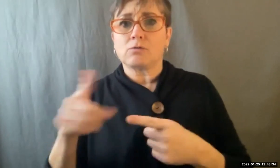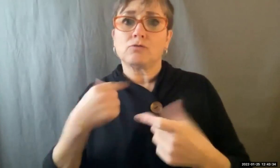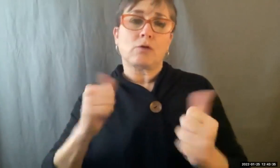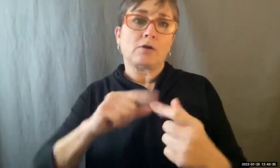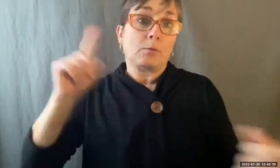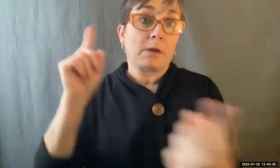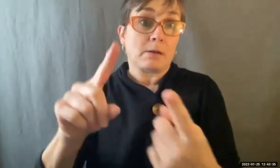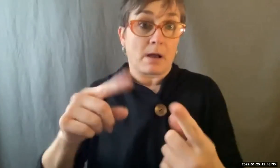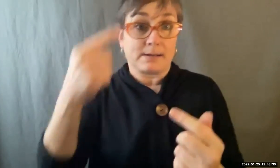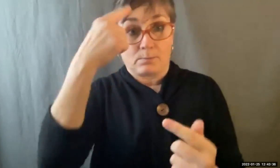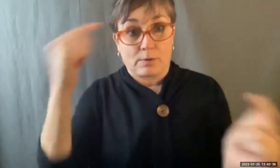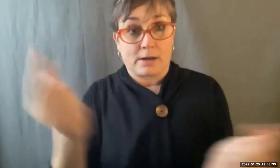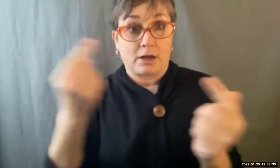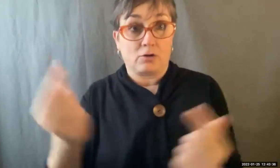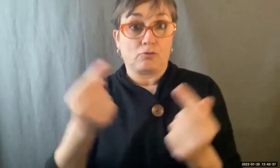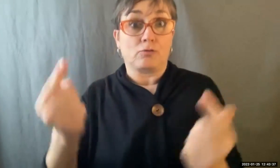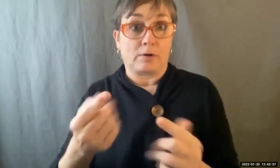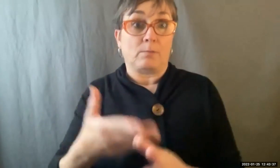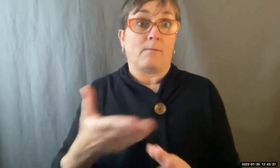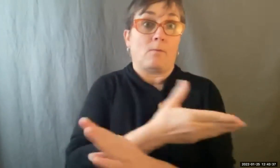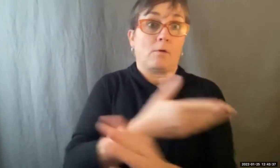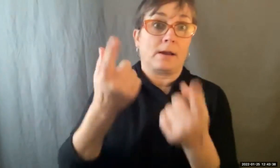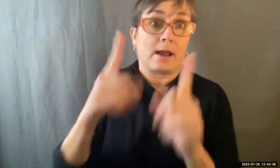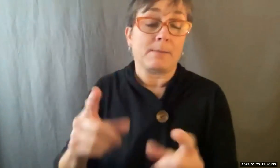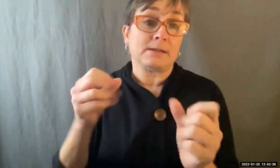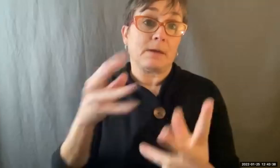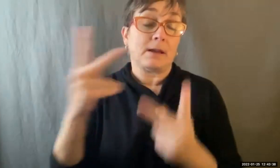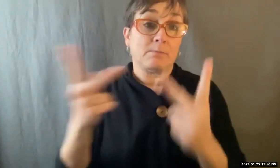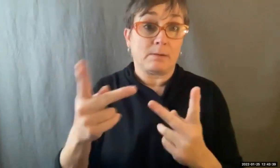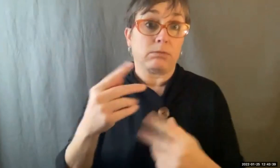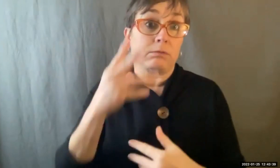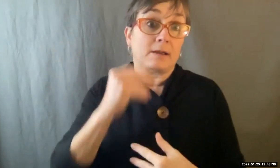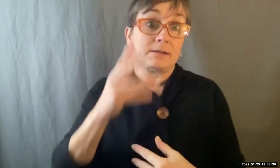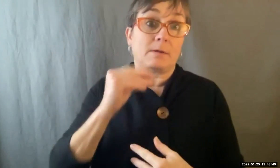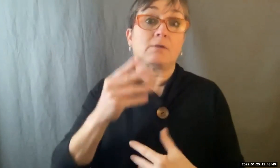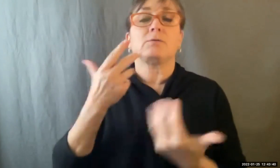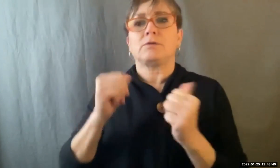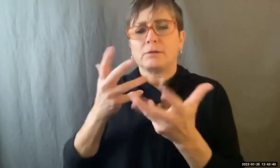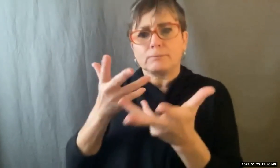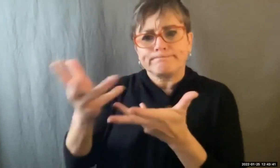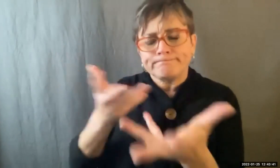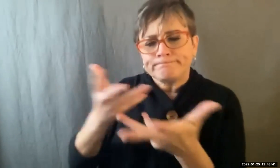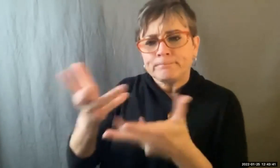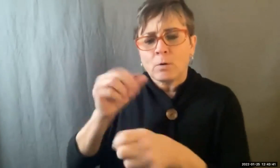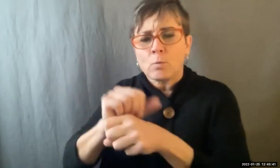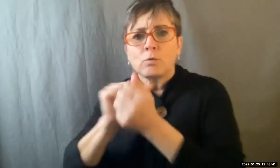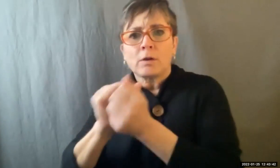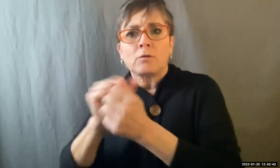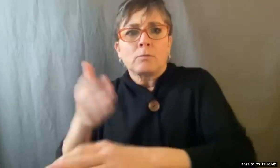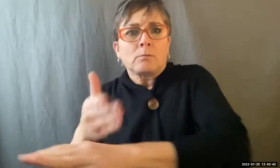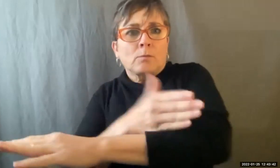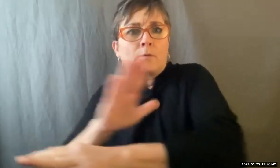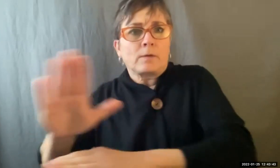of people are subject to that, and we try and make life as optimal as we can for them. Of particular